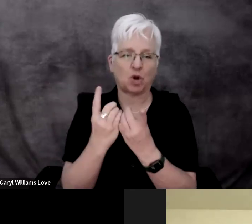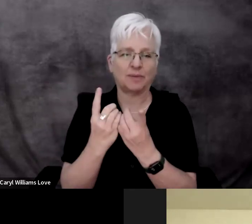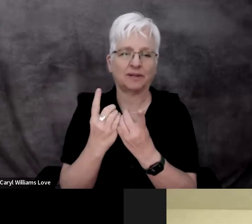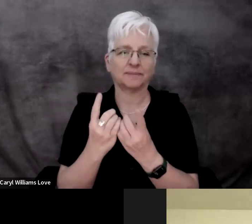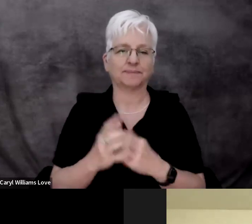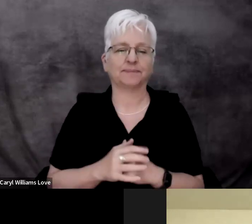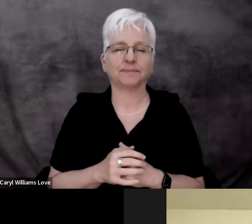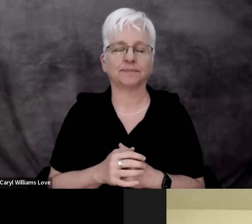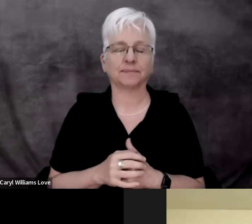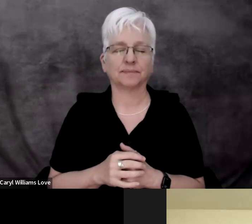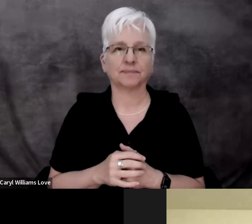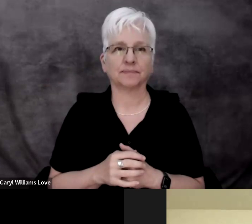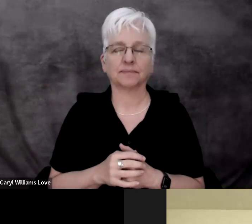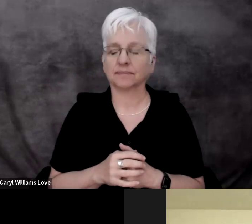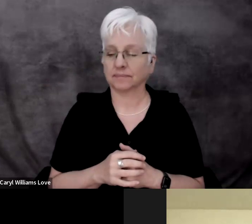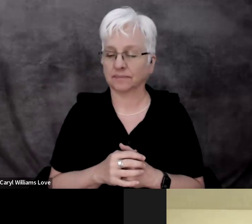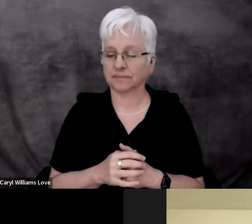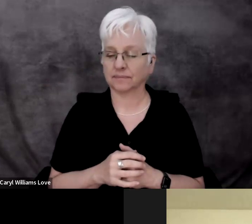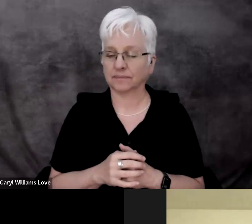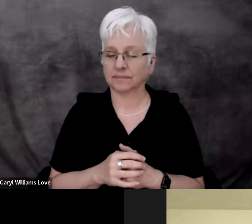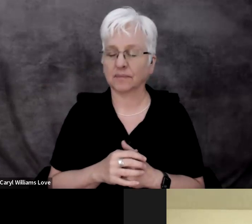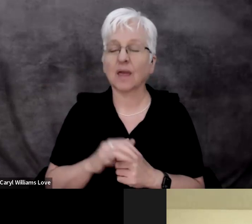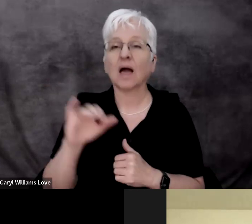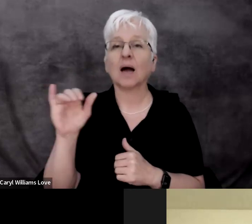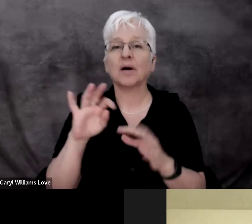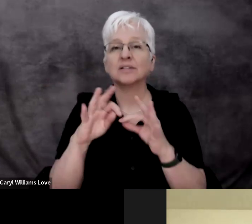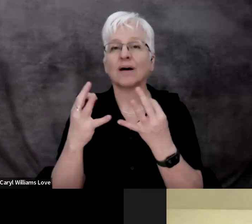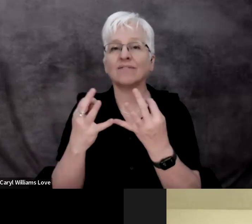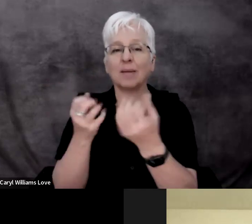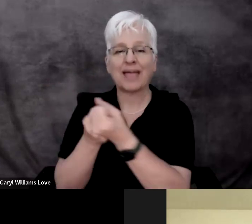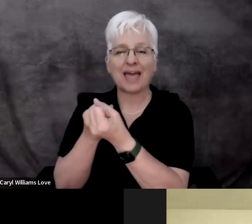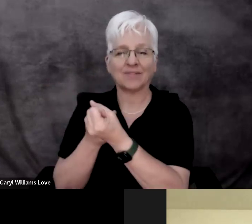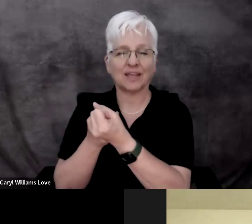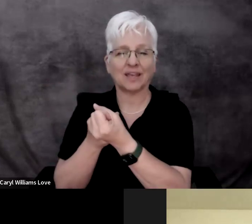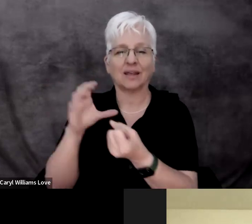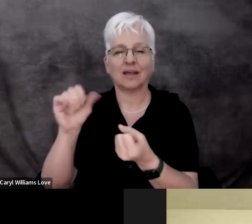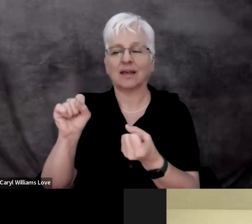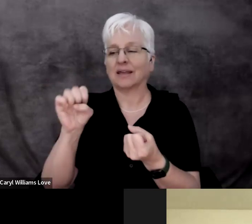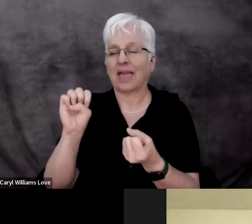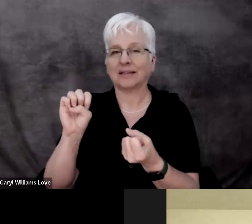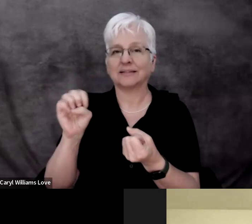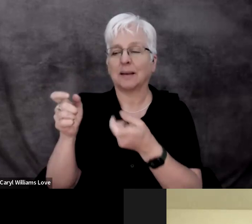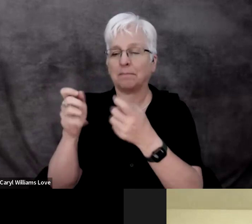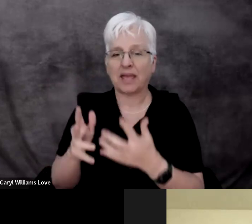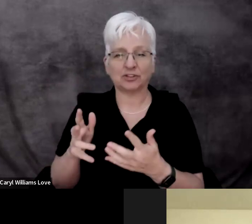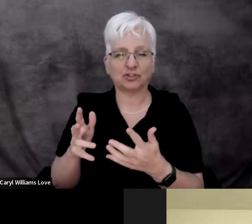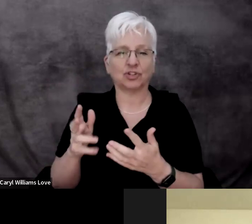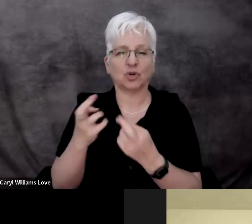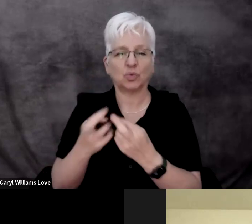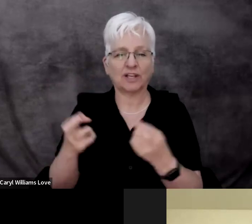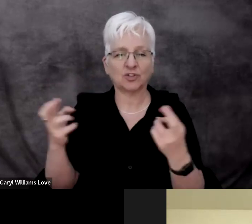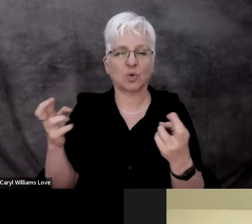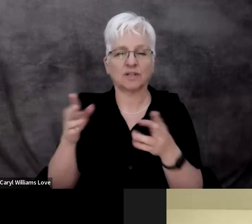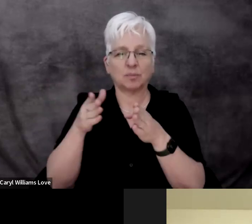am also a family advocate, parent perspective, case manager, resource person for the Autism Echo